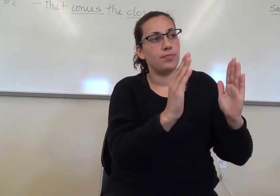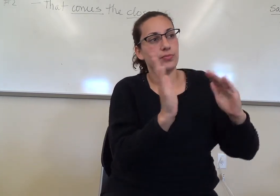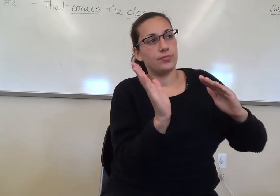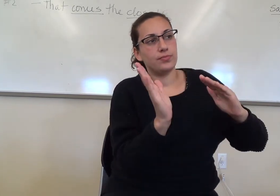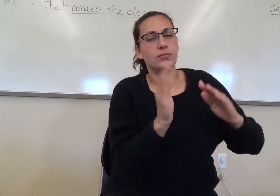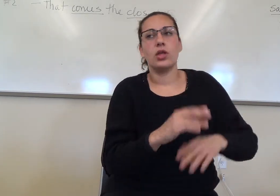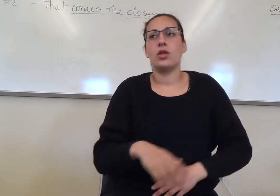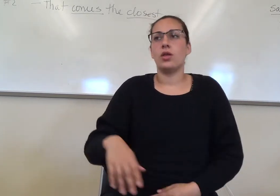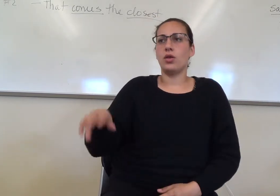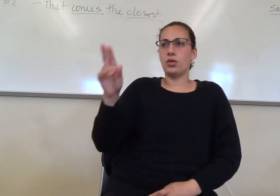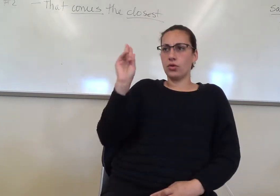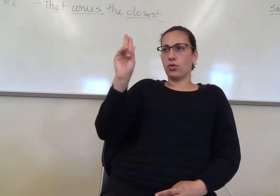USS?